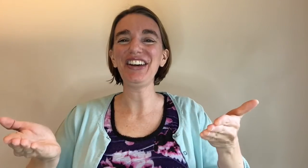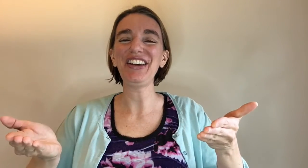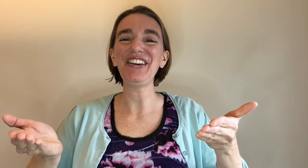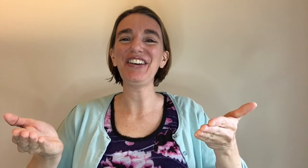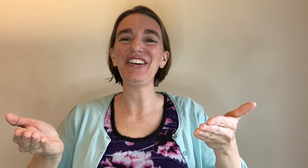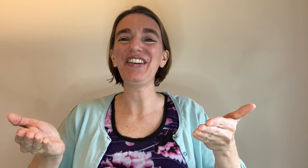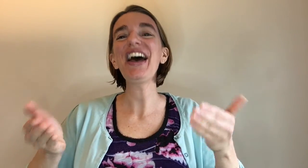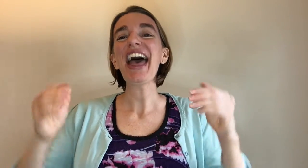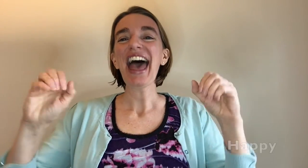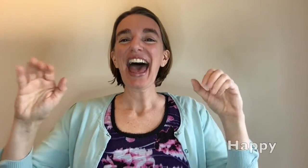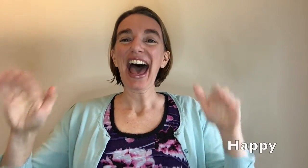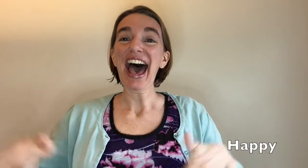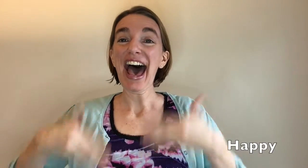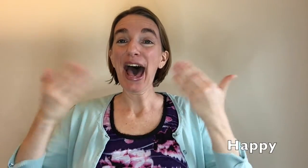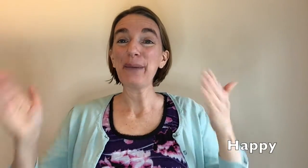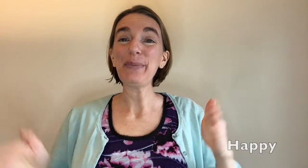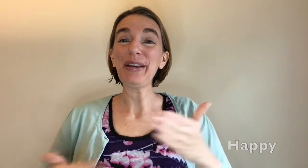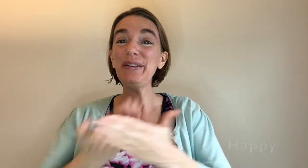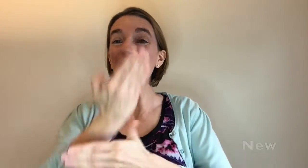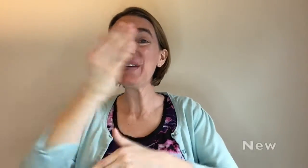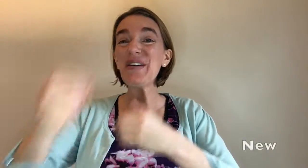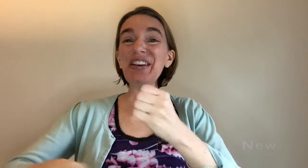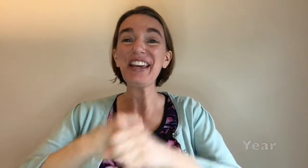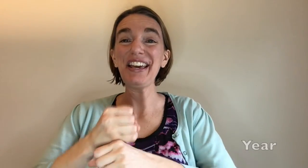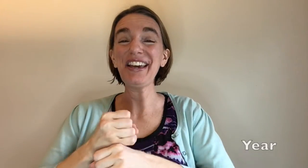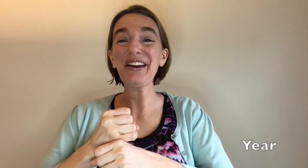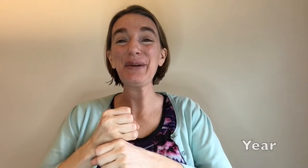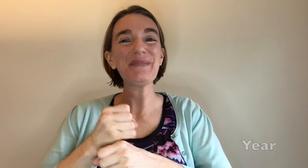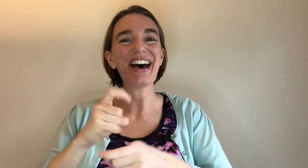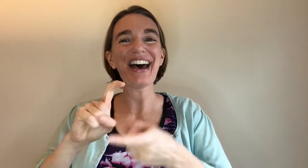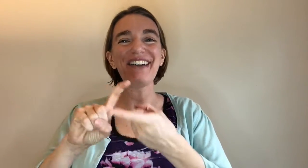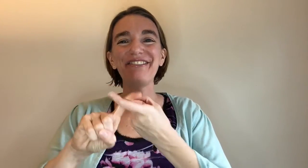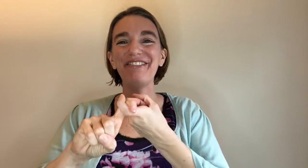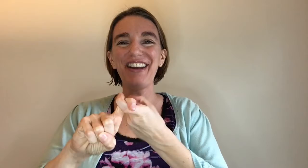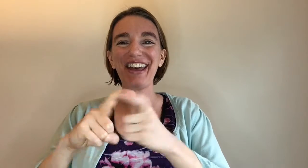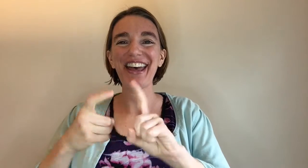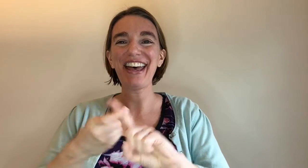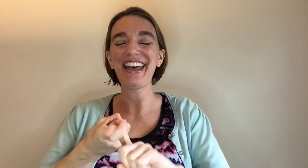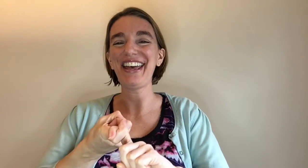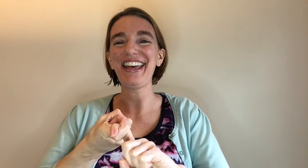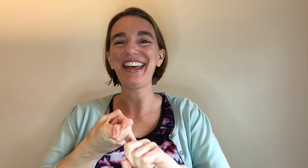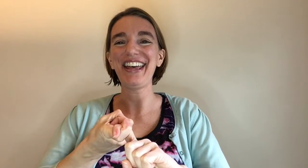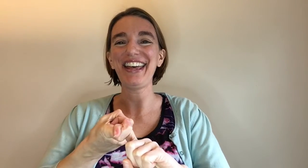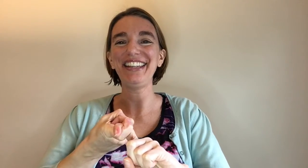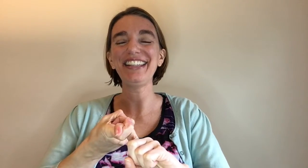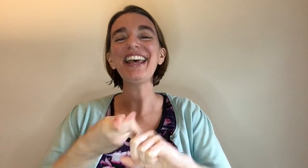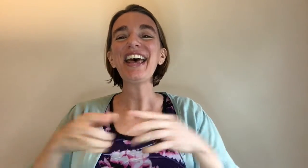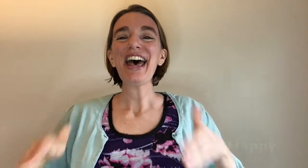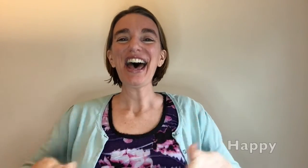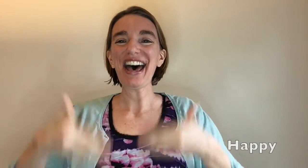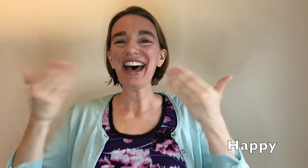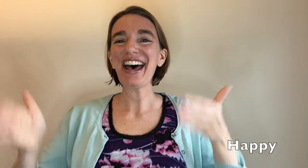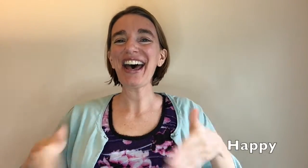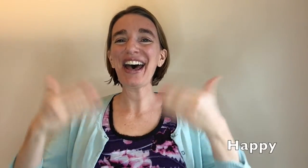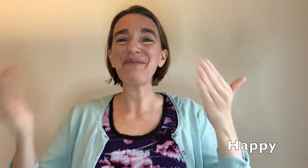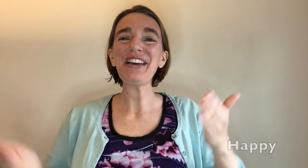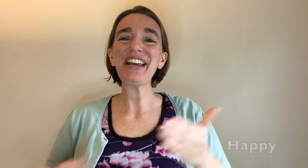you. Happy New Year, my friends. Happy